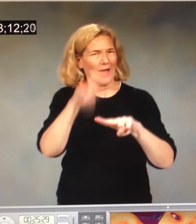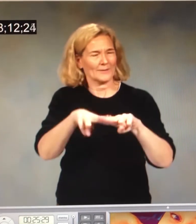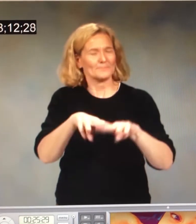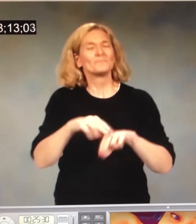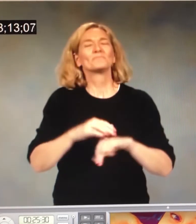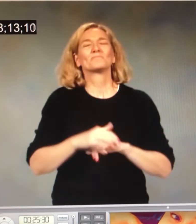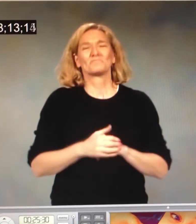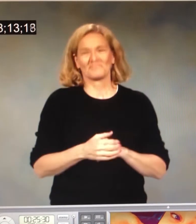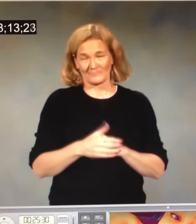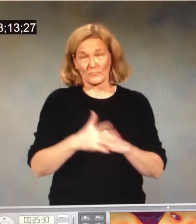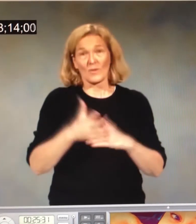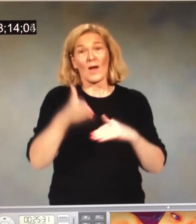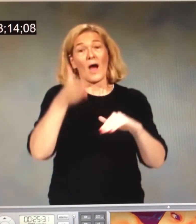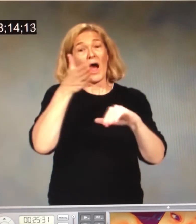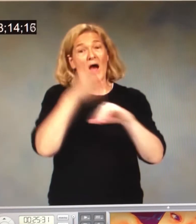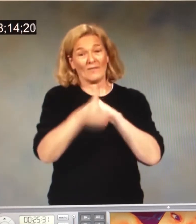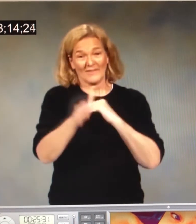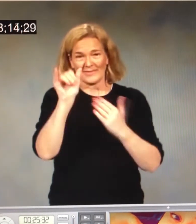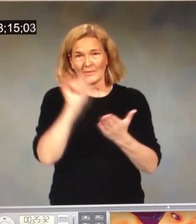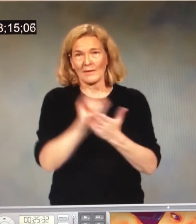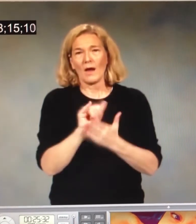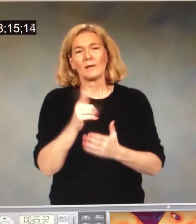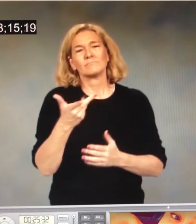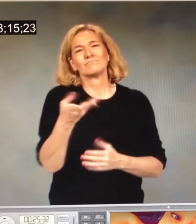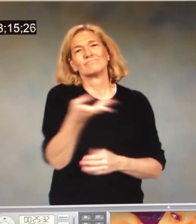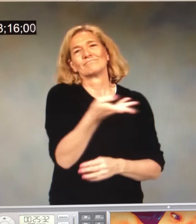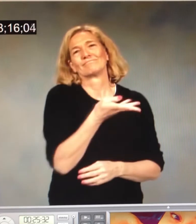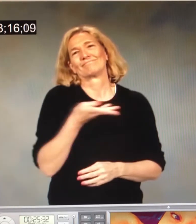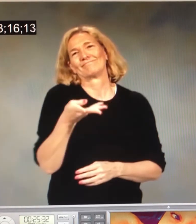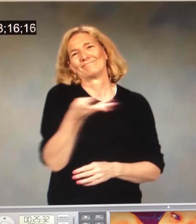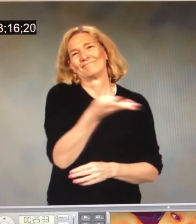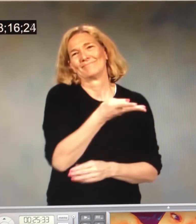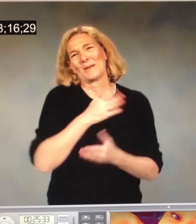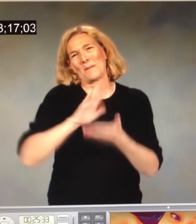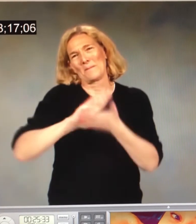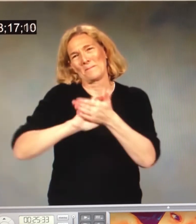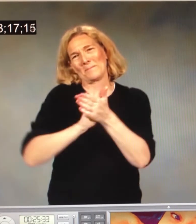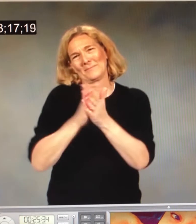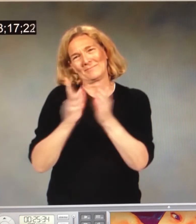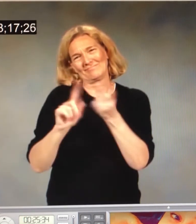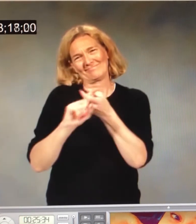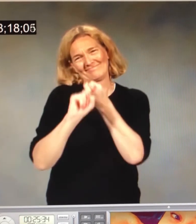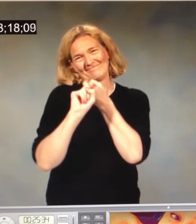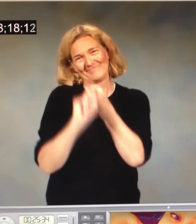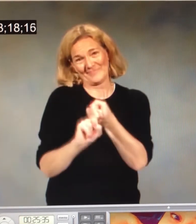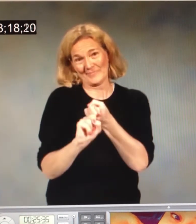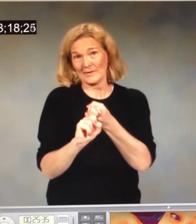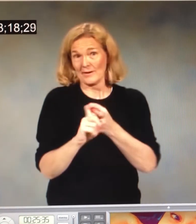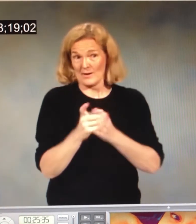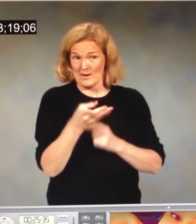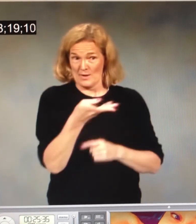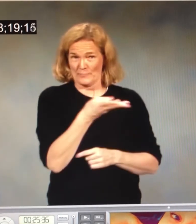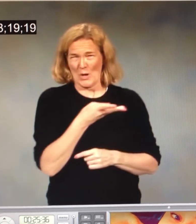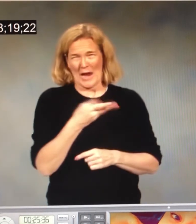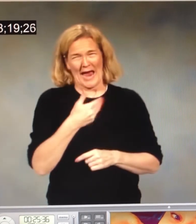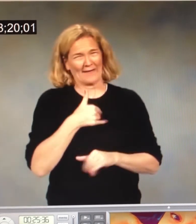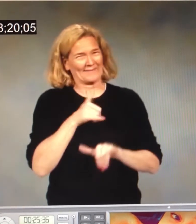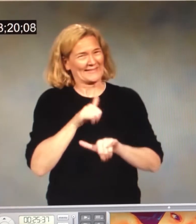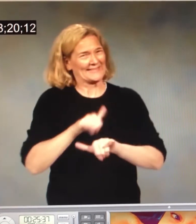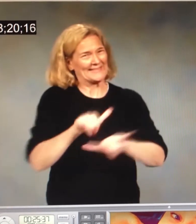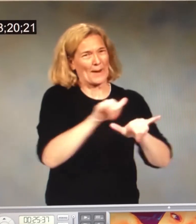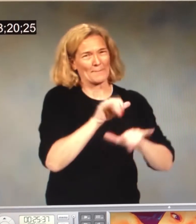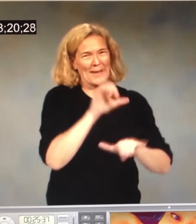situation that they would learn more about deaf culture. So of course, all 4 of us